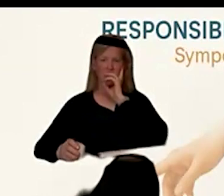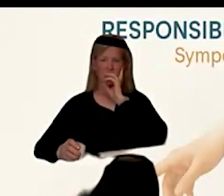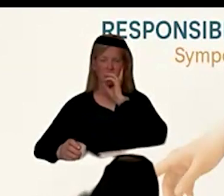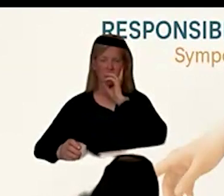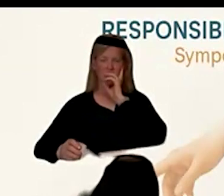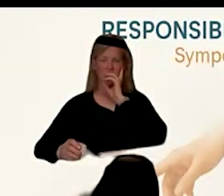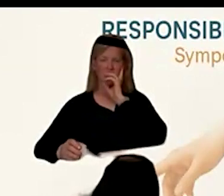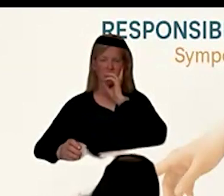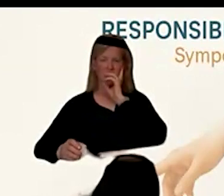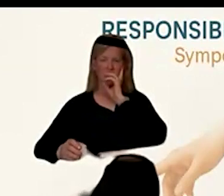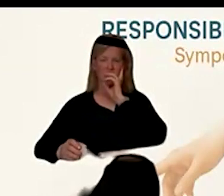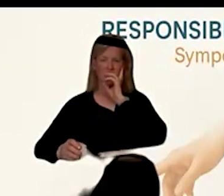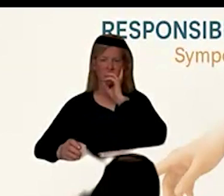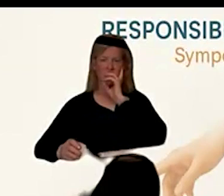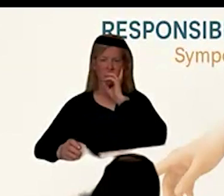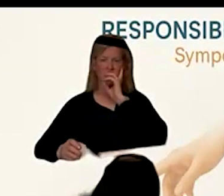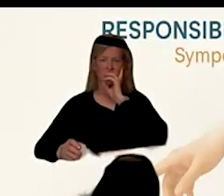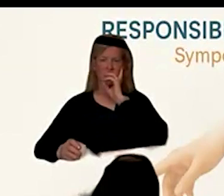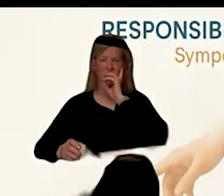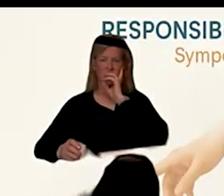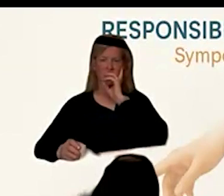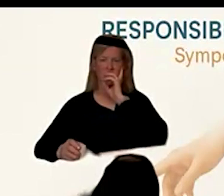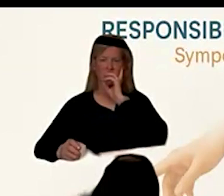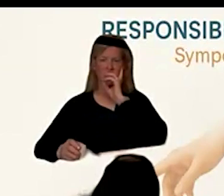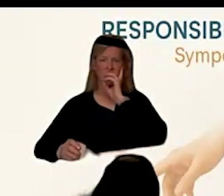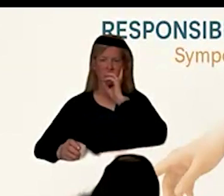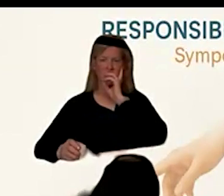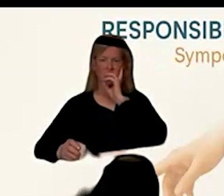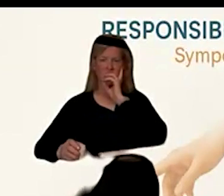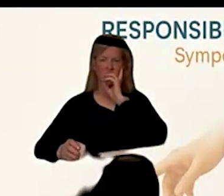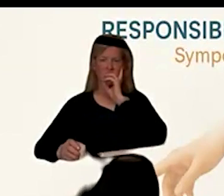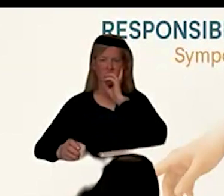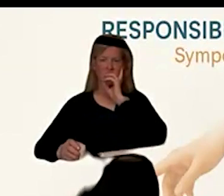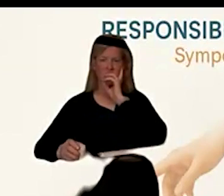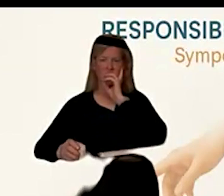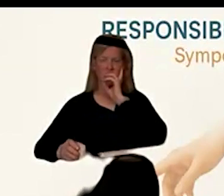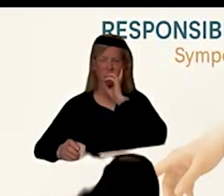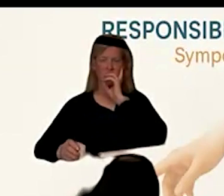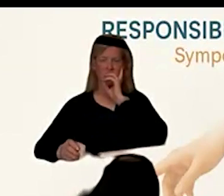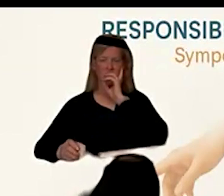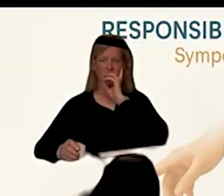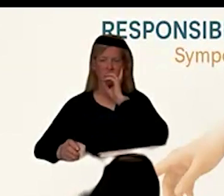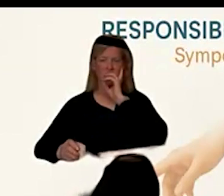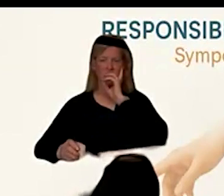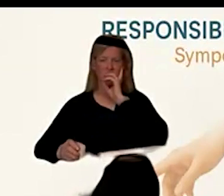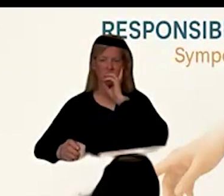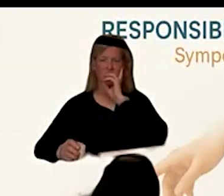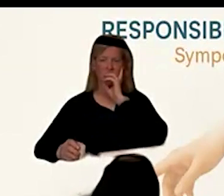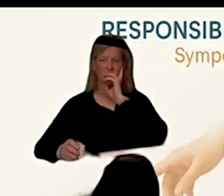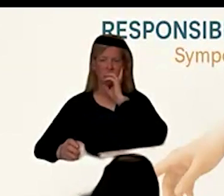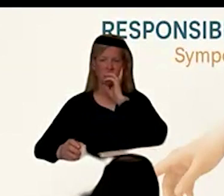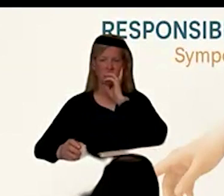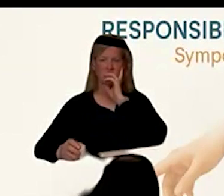model, to conversations. What can we do to make this linguistic data work as a commons? And I think the first step was taken by the so-called